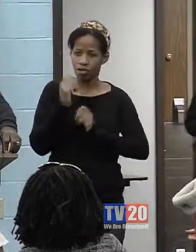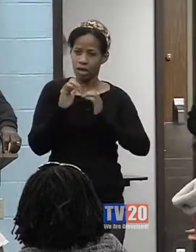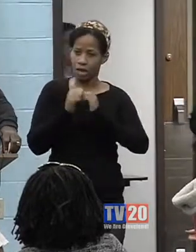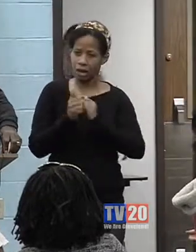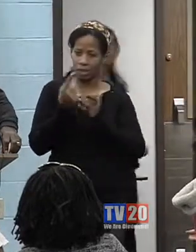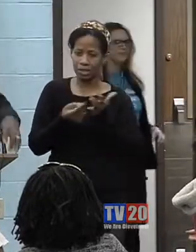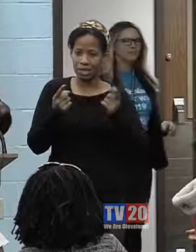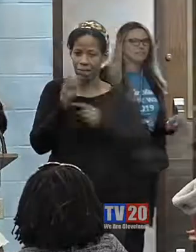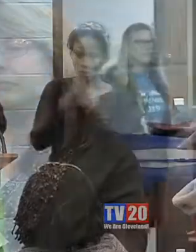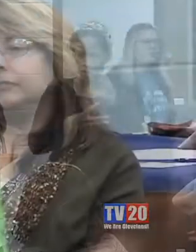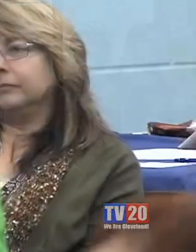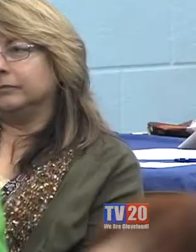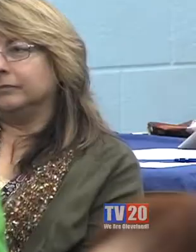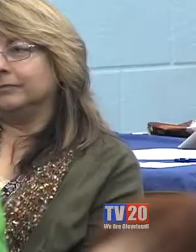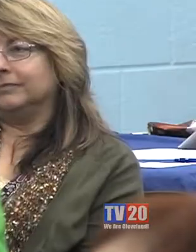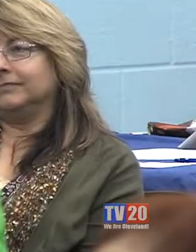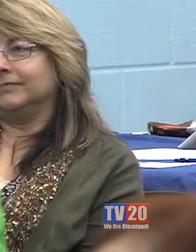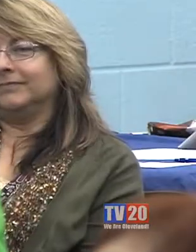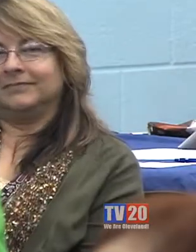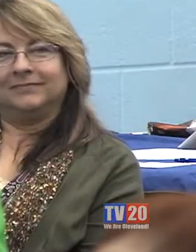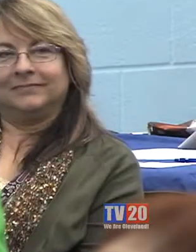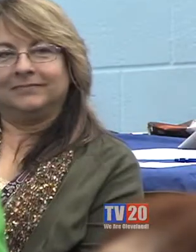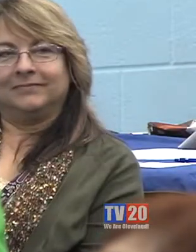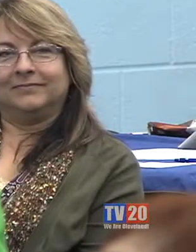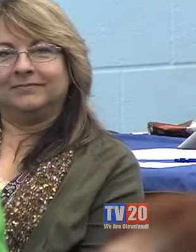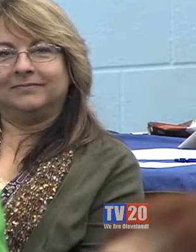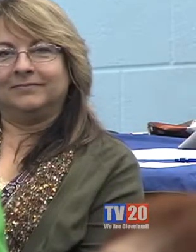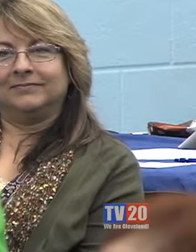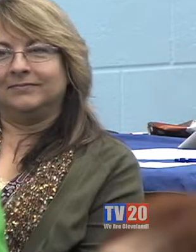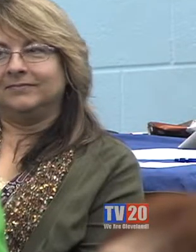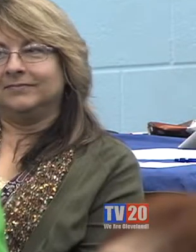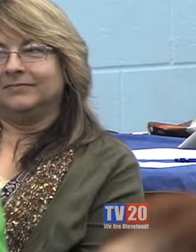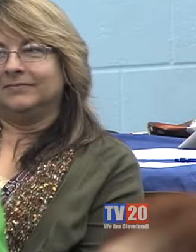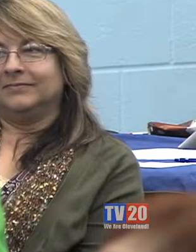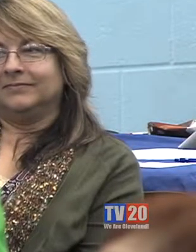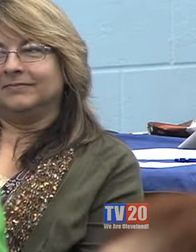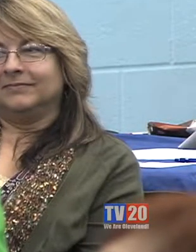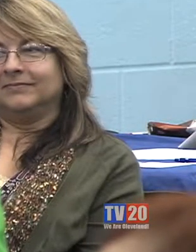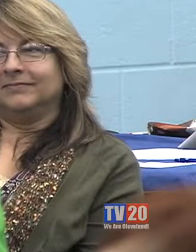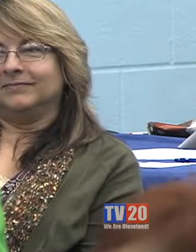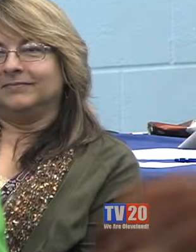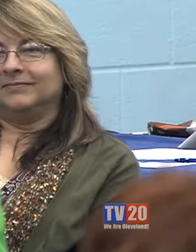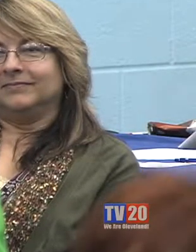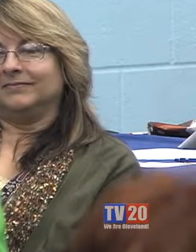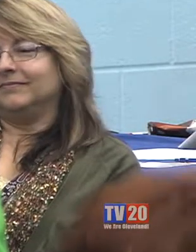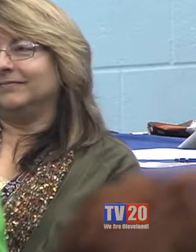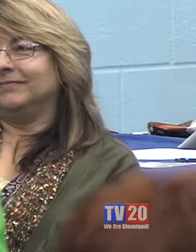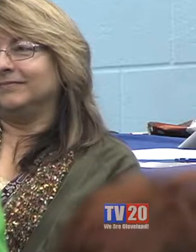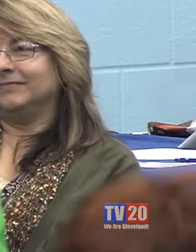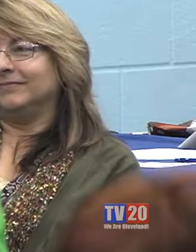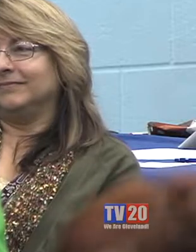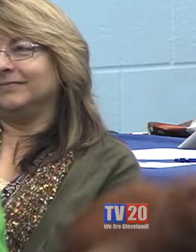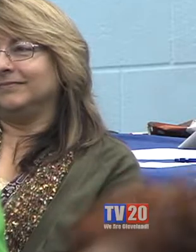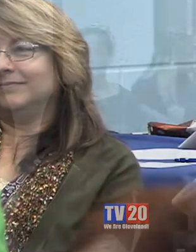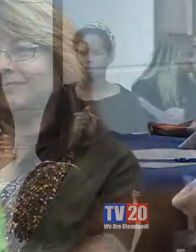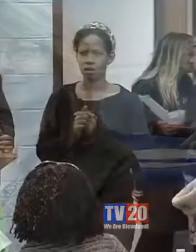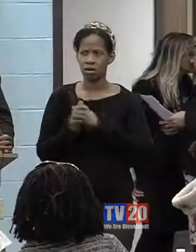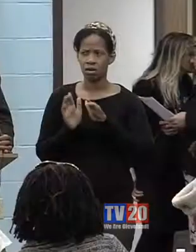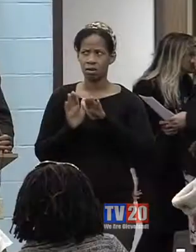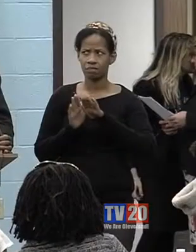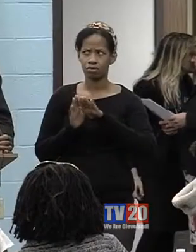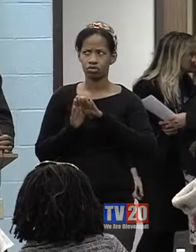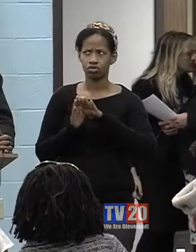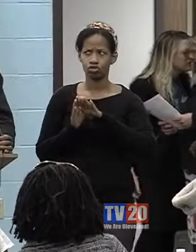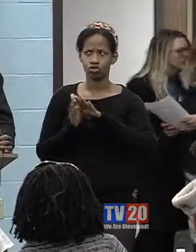what's going on. Hey, what's up? What's going on, brother? Yeah. Her body. Her body got it. It's very solid. Snowman